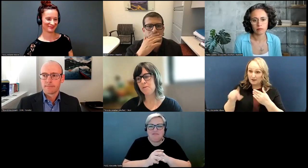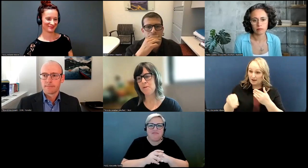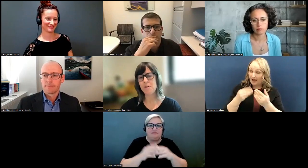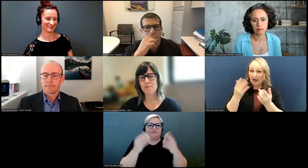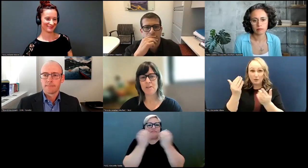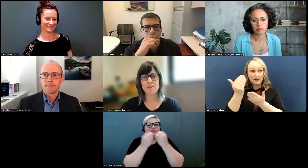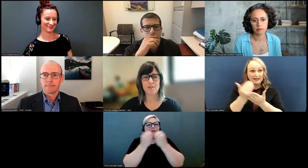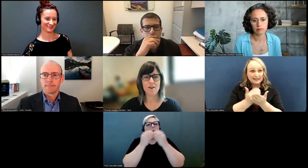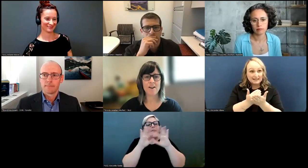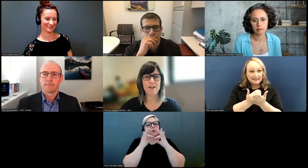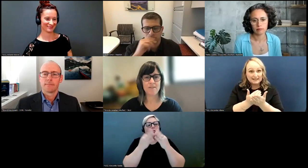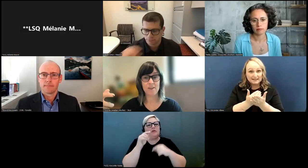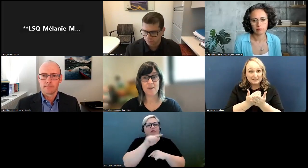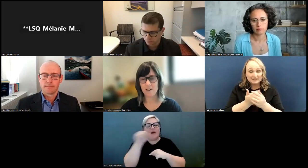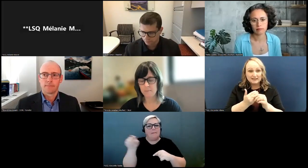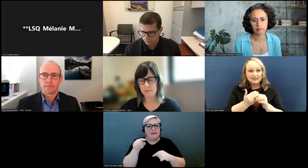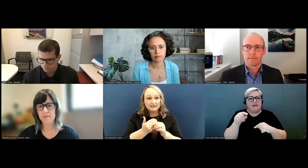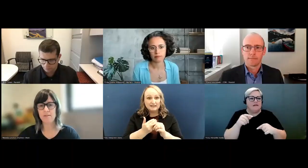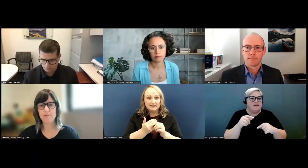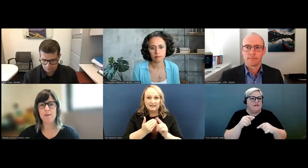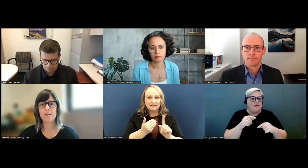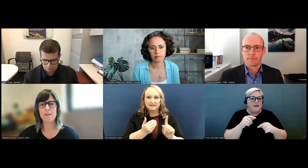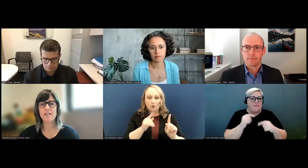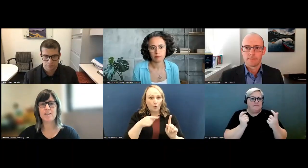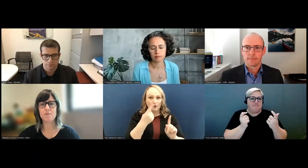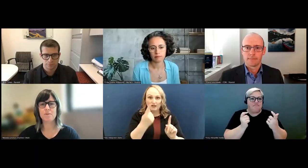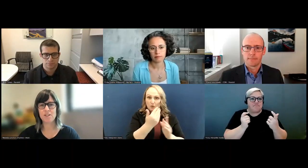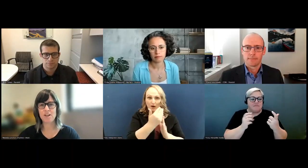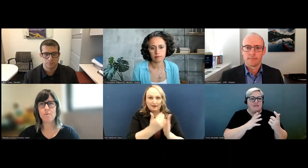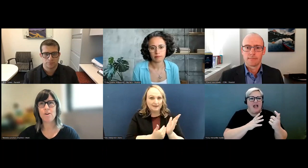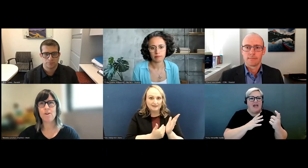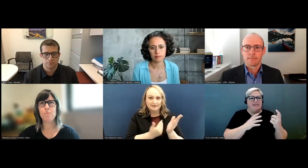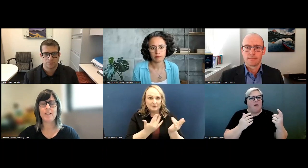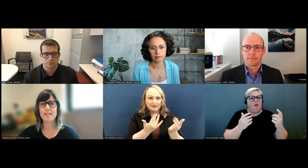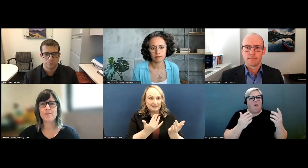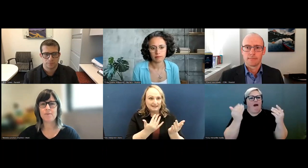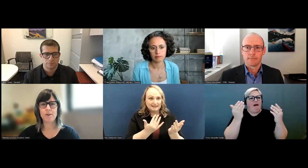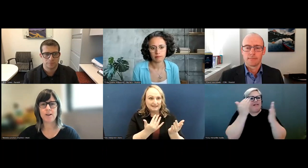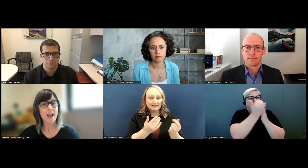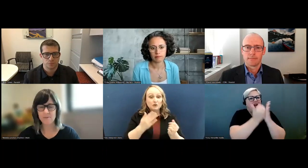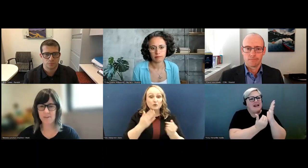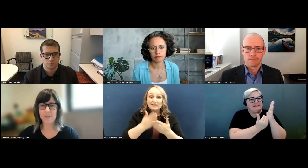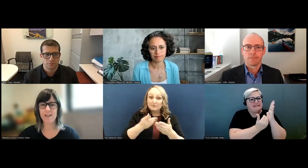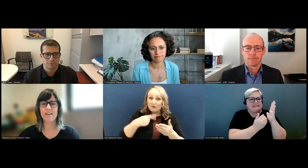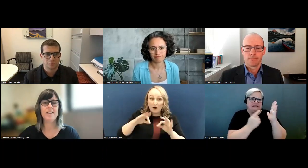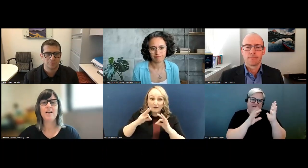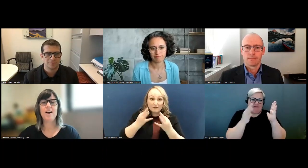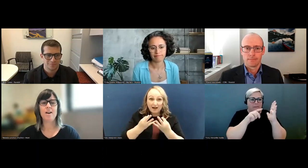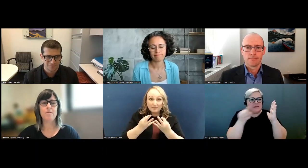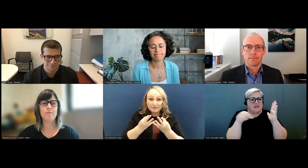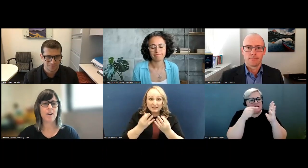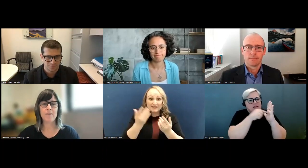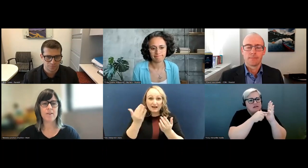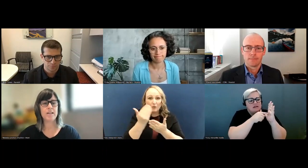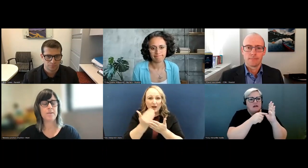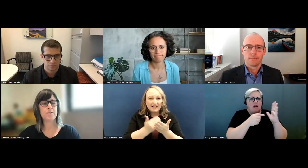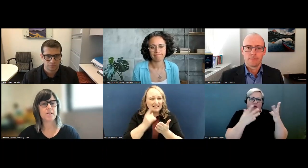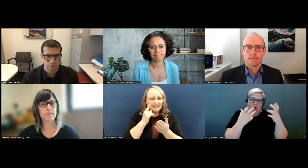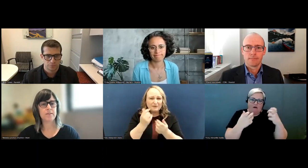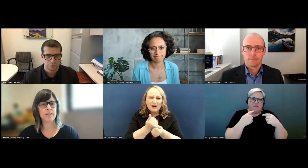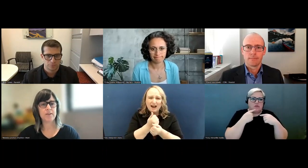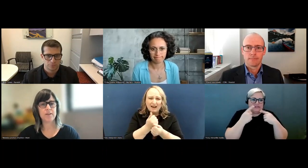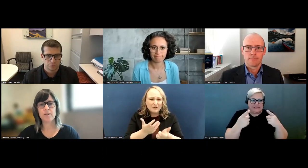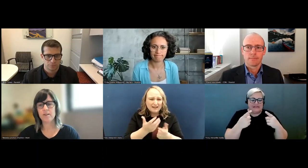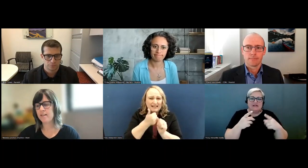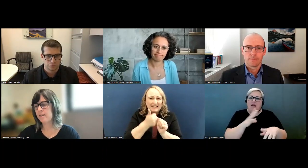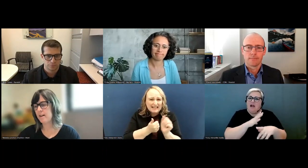be the only wait list they're on. And for many of our families, I just wanted to share, we're on wait lists for everything, for every type of